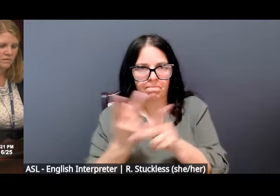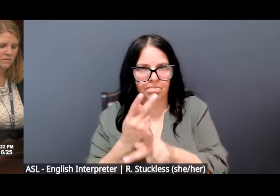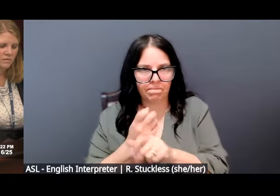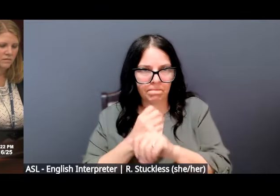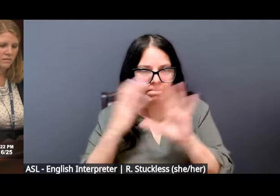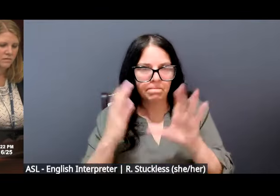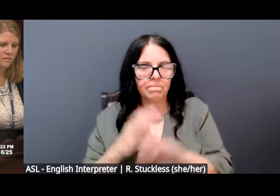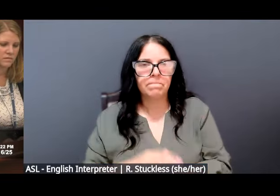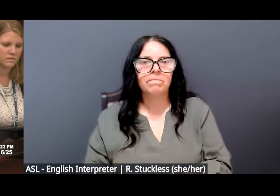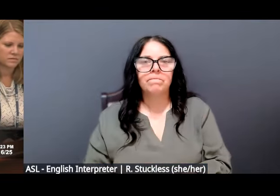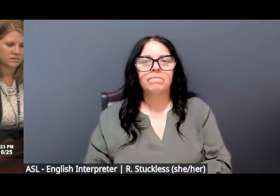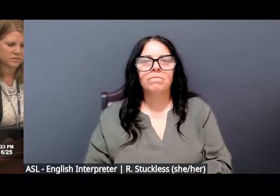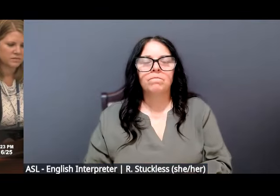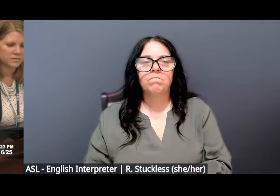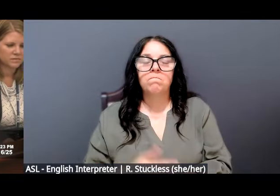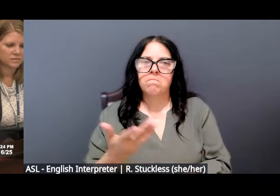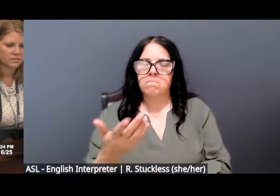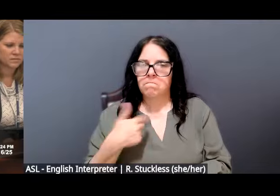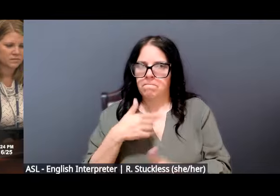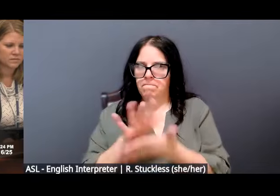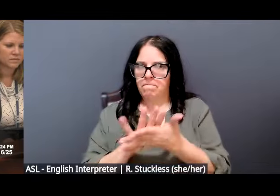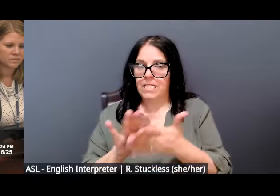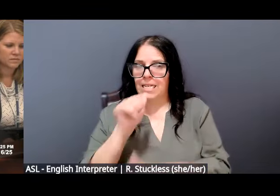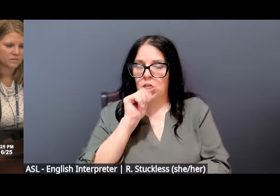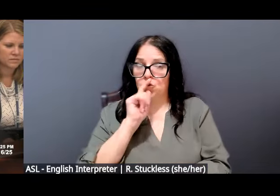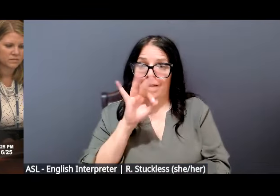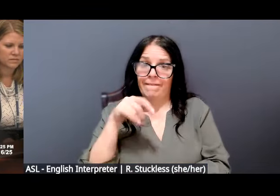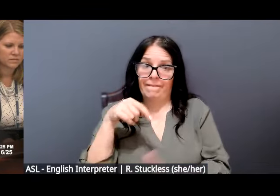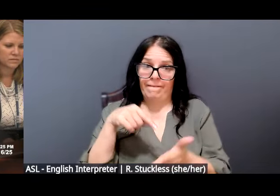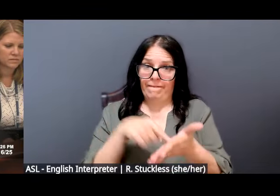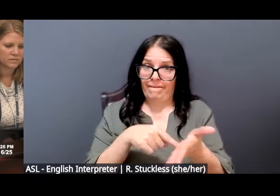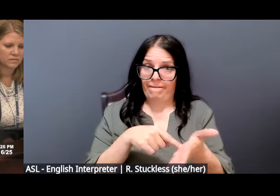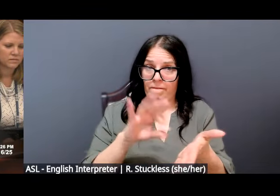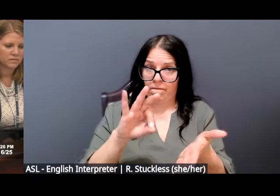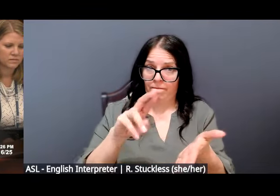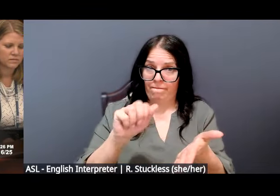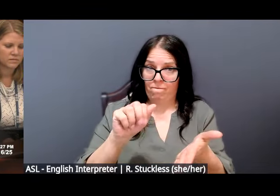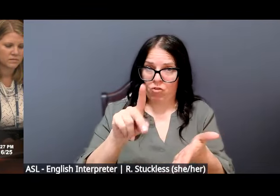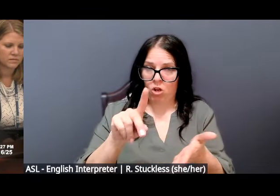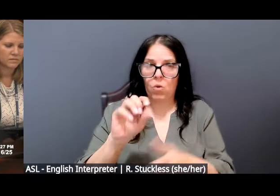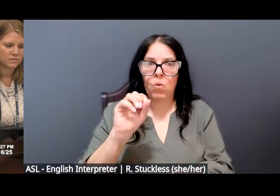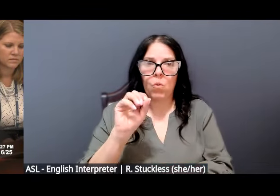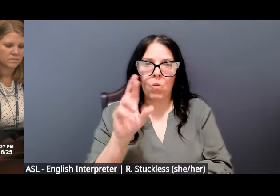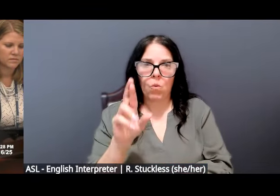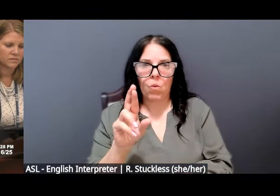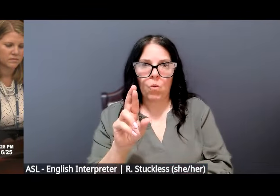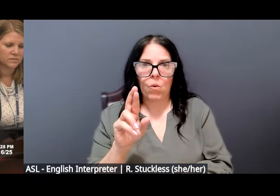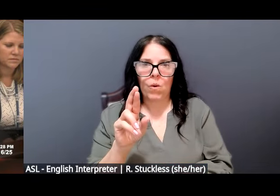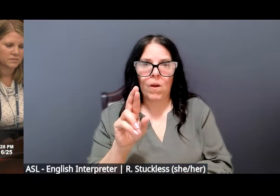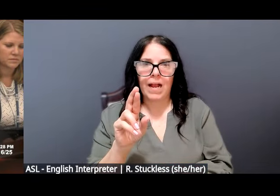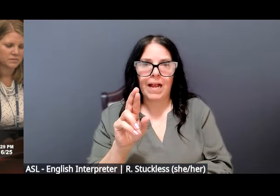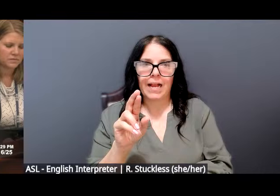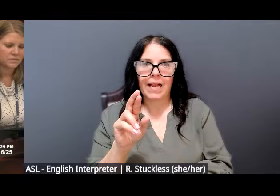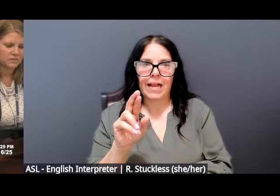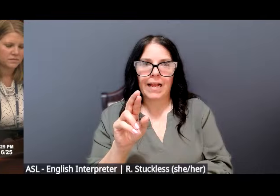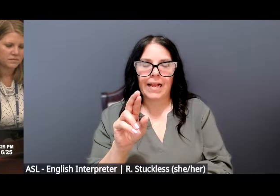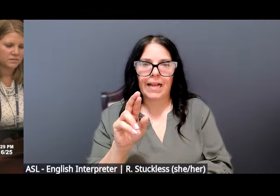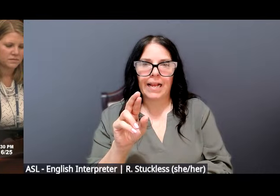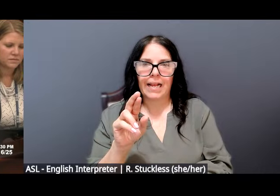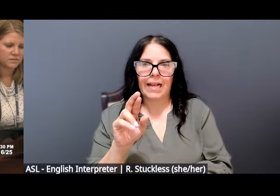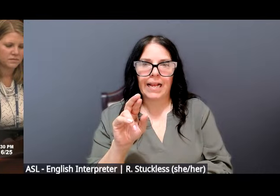not clear to me whether this is fraud or whether this is a difference between the license and your regular